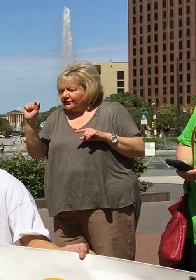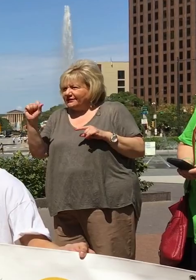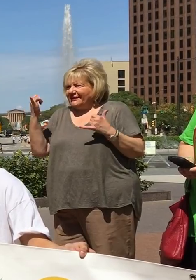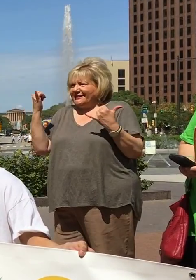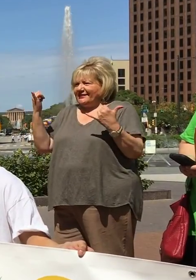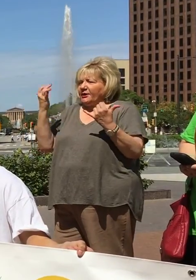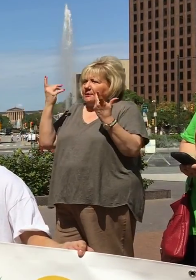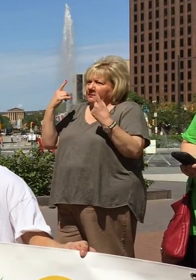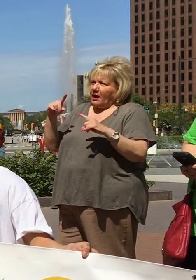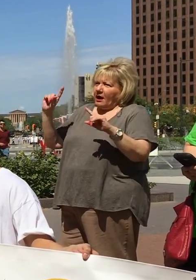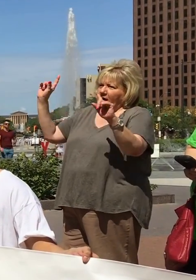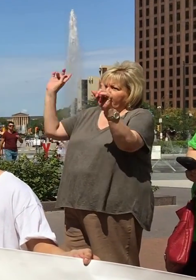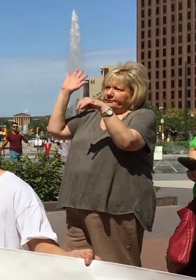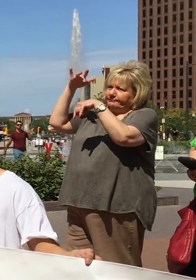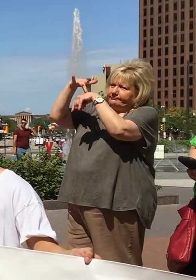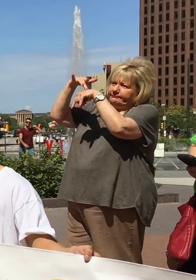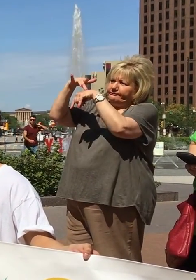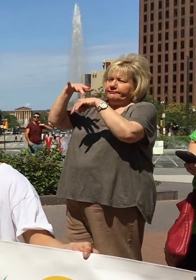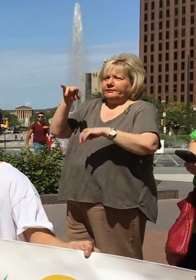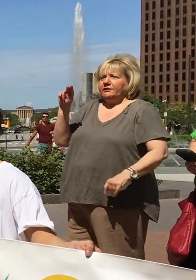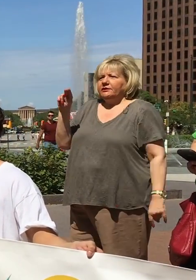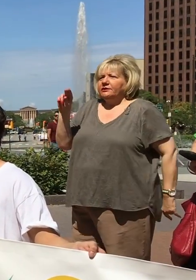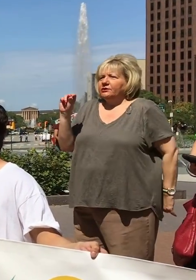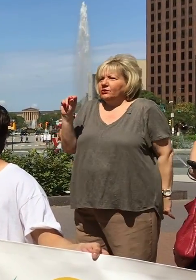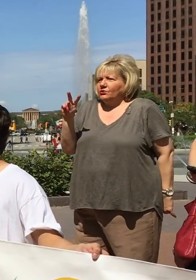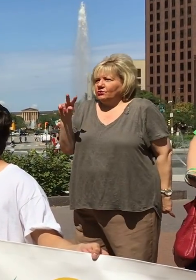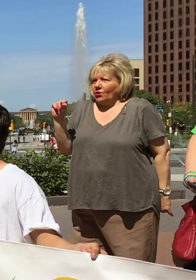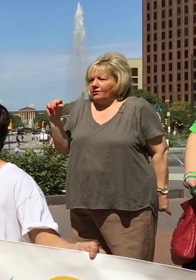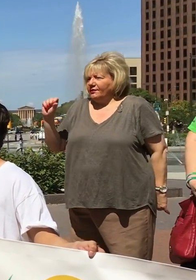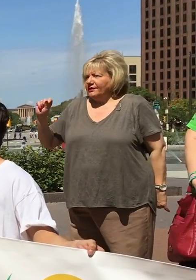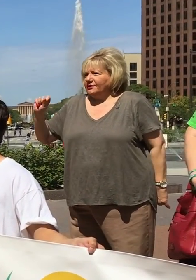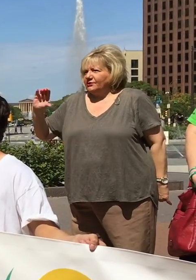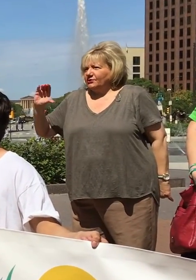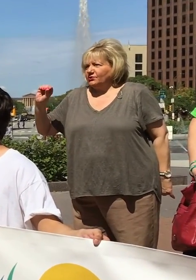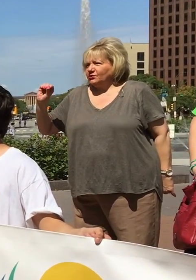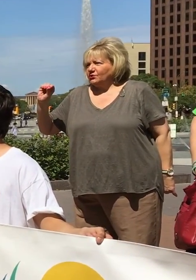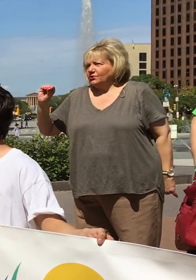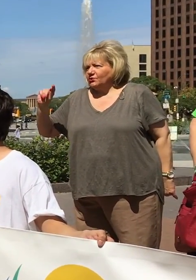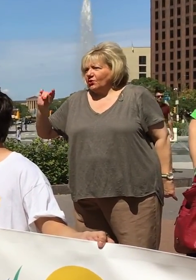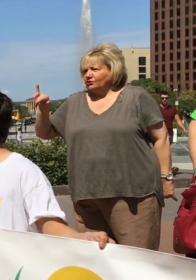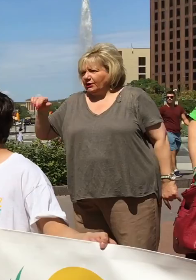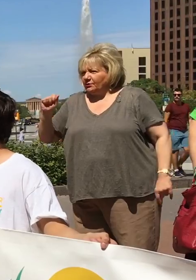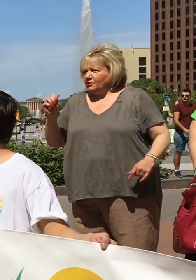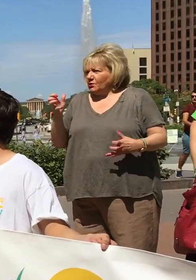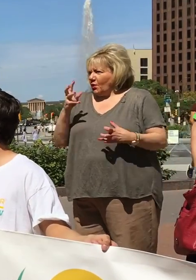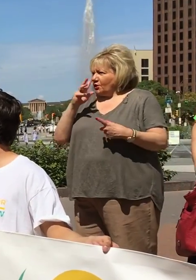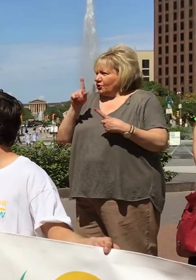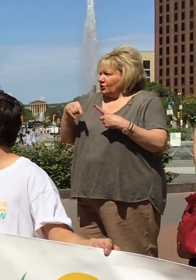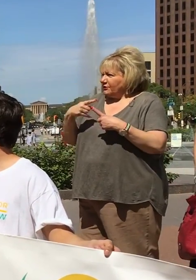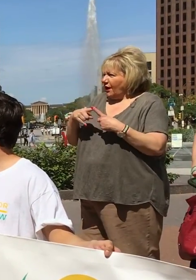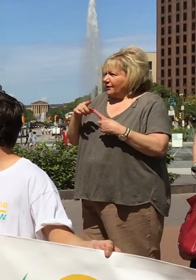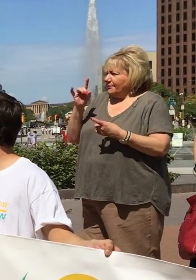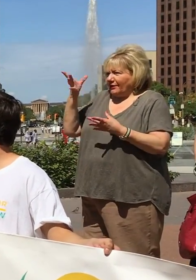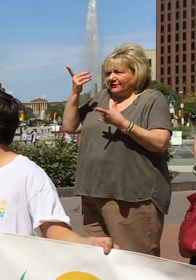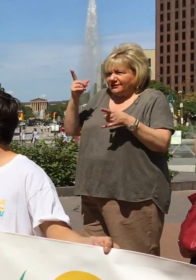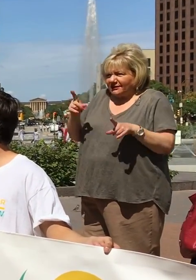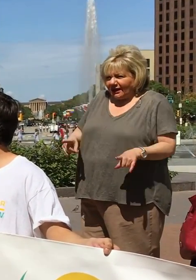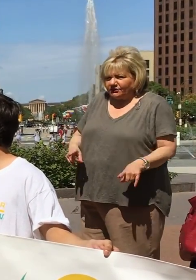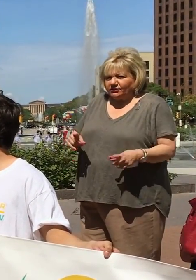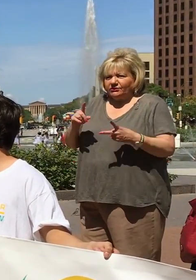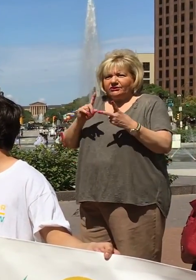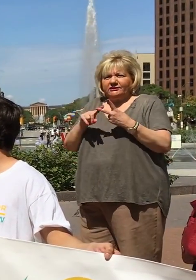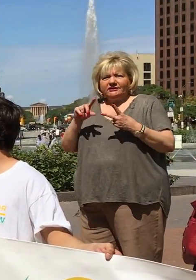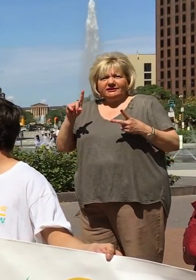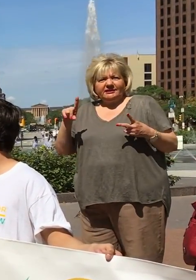Nova Scotia. So we're here to talk about disasters and disability and